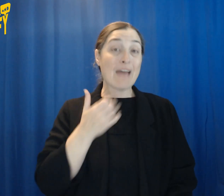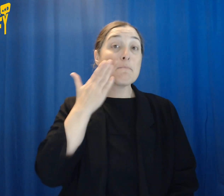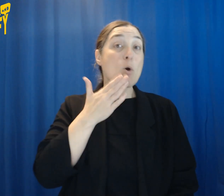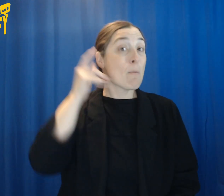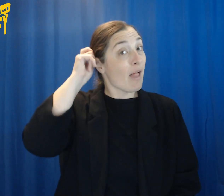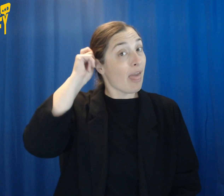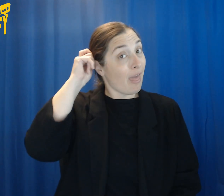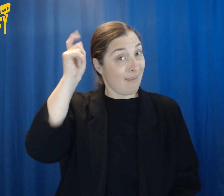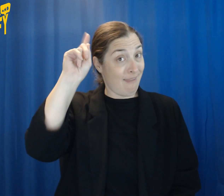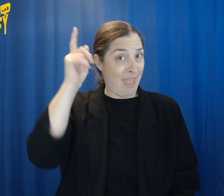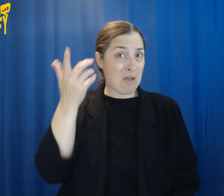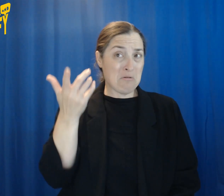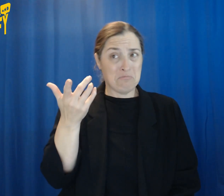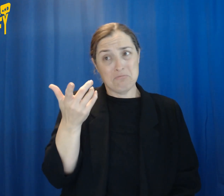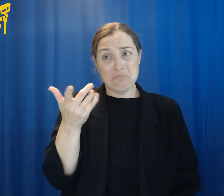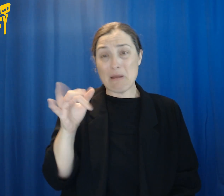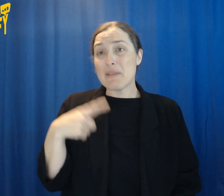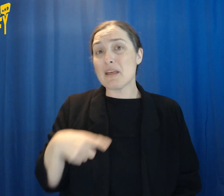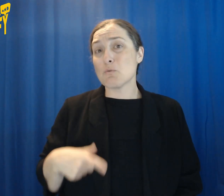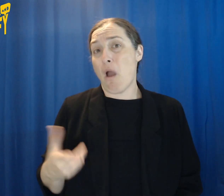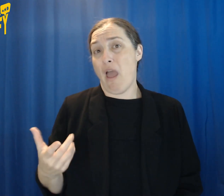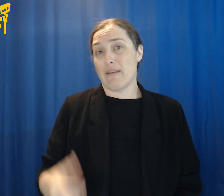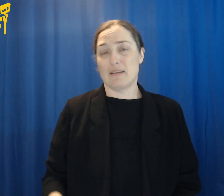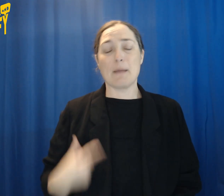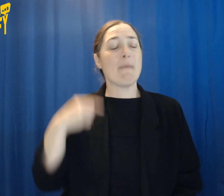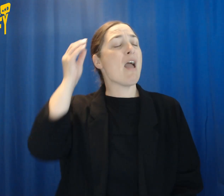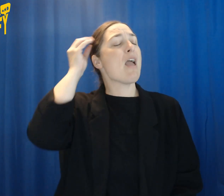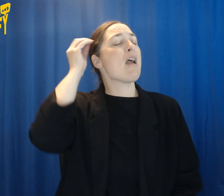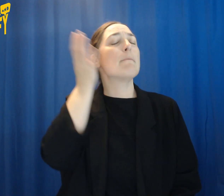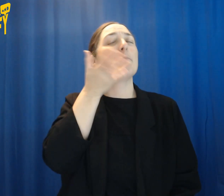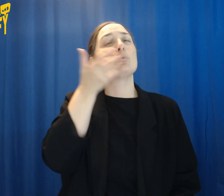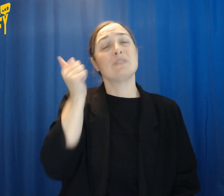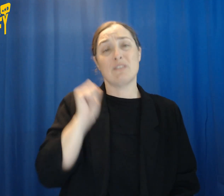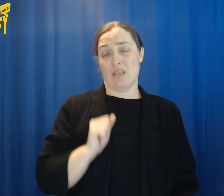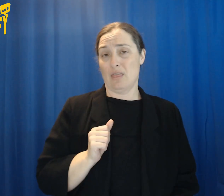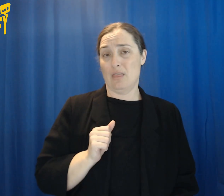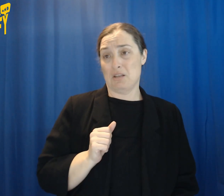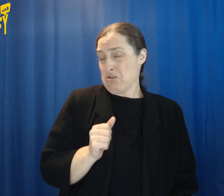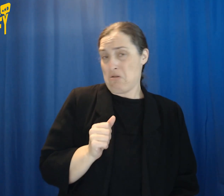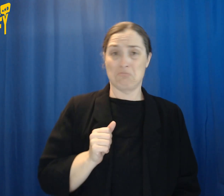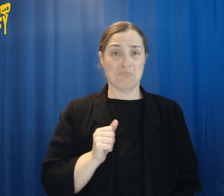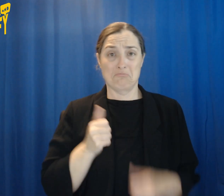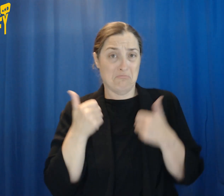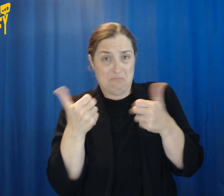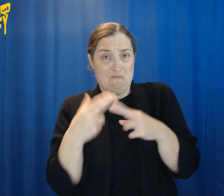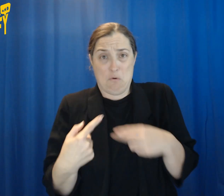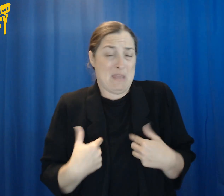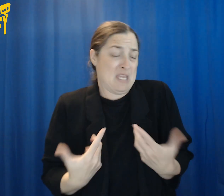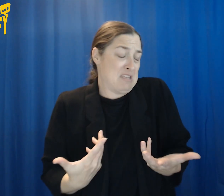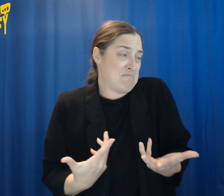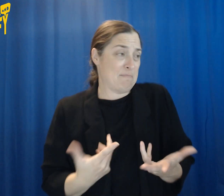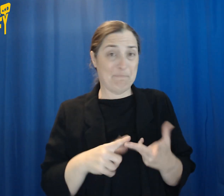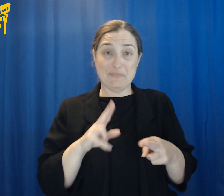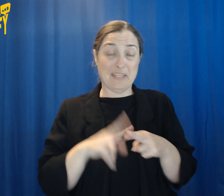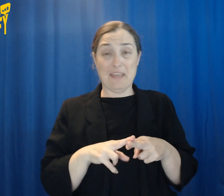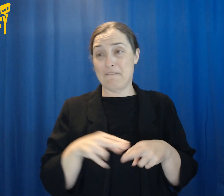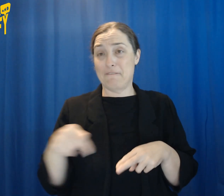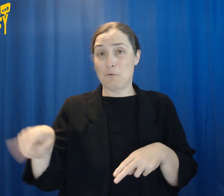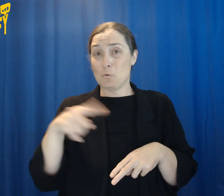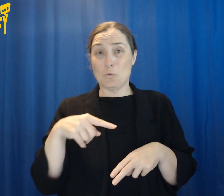probably looking at that. My hair is beautiful at the moment, so yay for me. If it's spreading the joy of staring to other people,